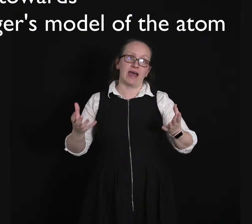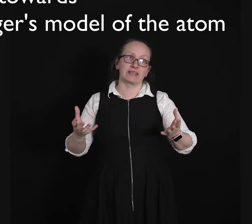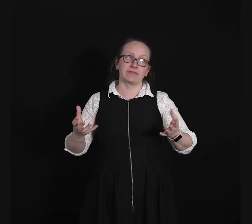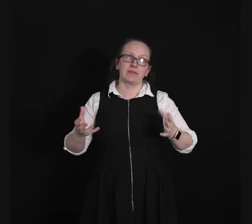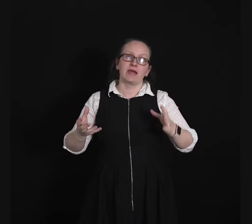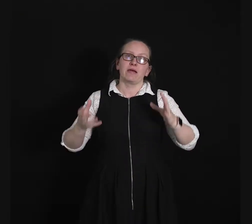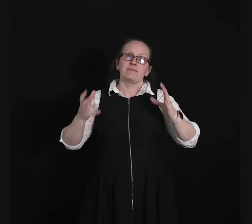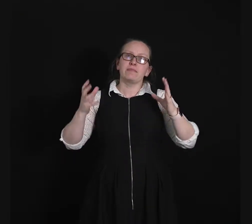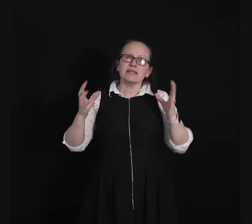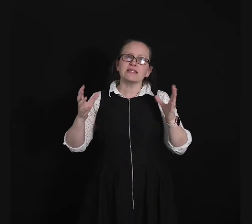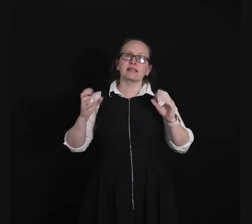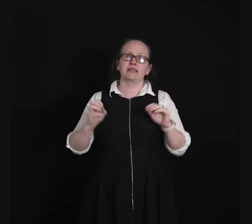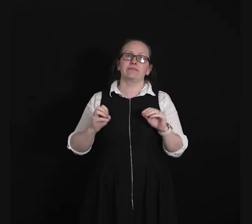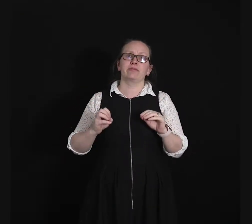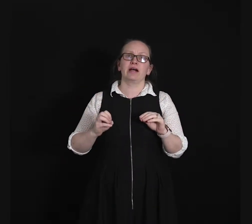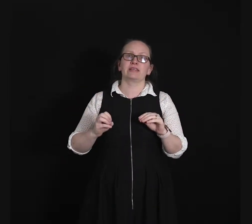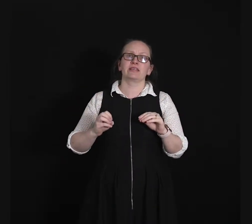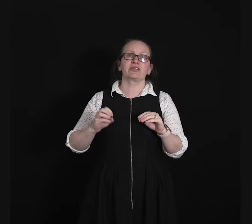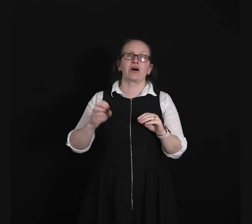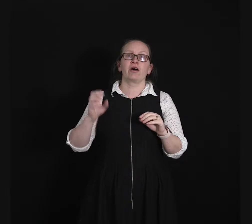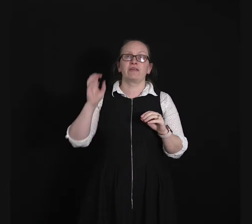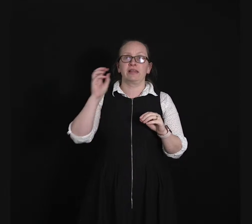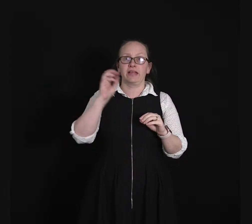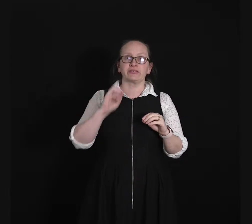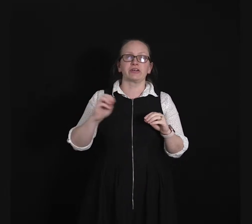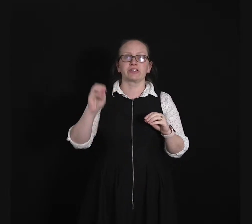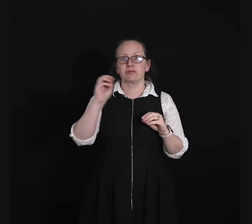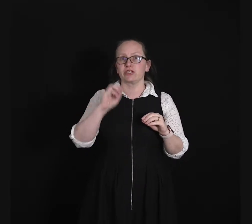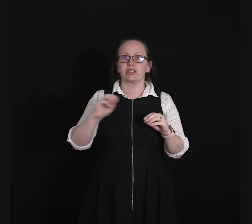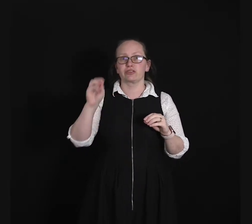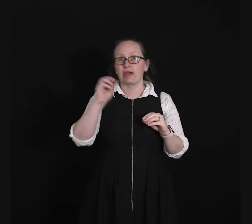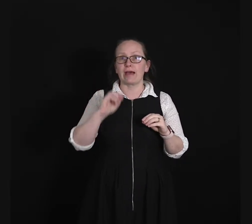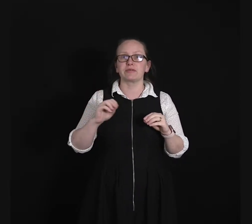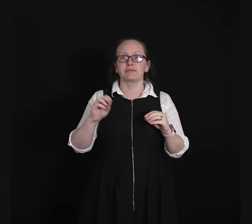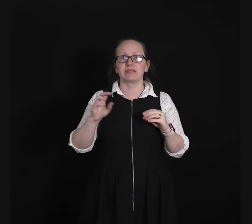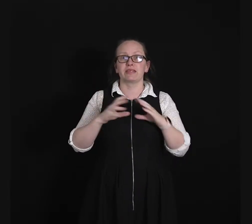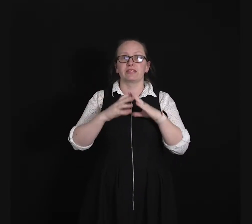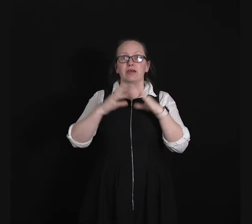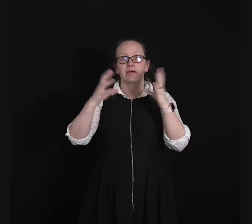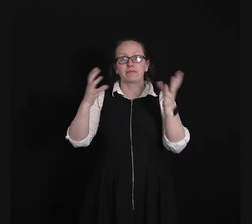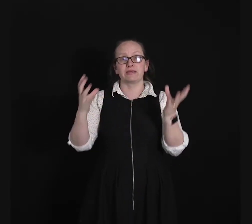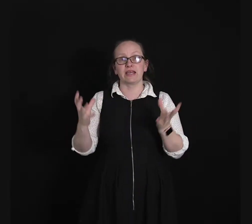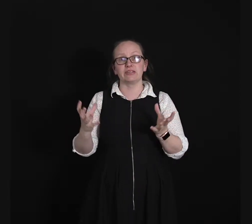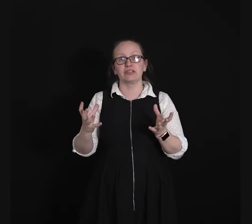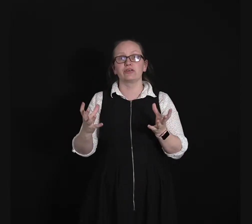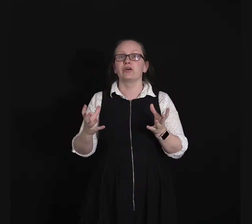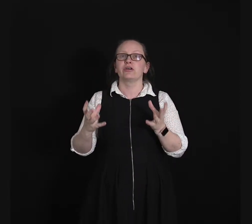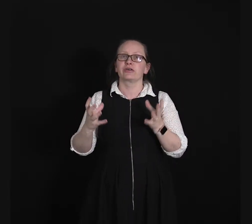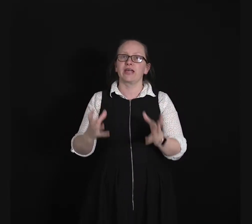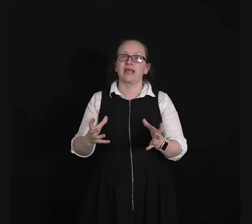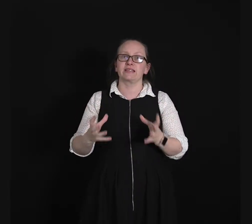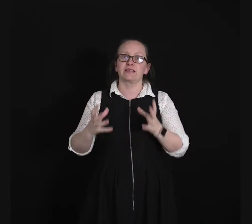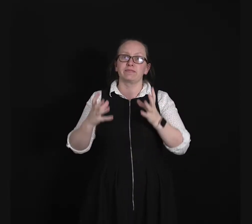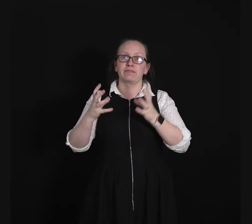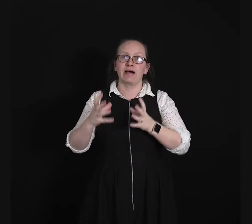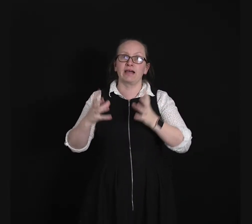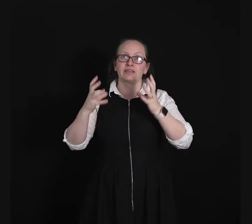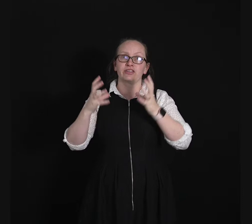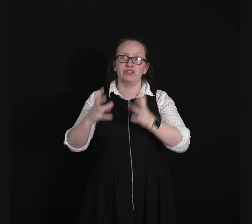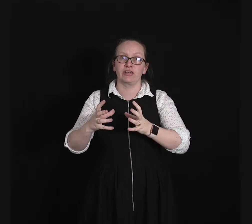atom basically comprises of electrons which are trapped within the potential created by the